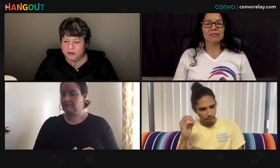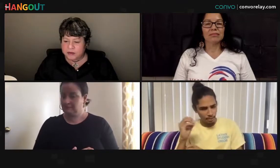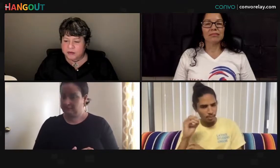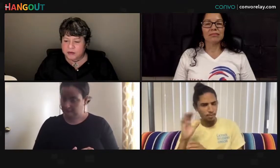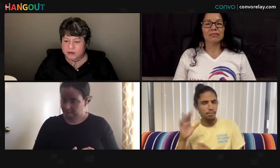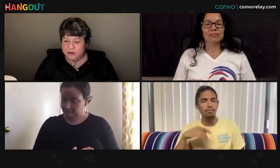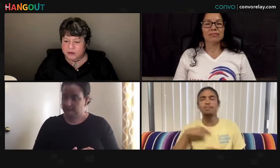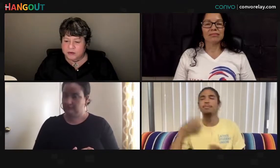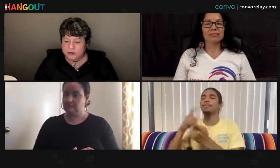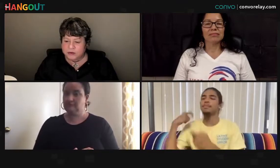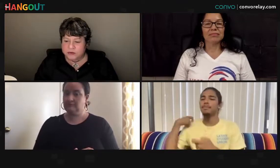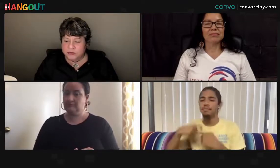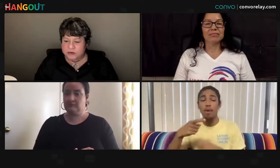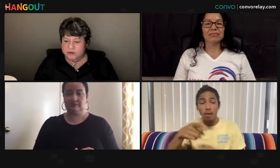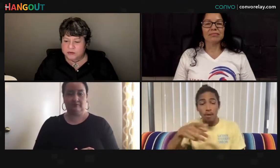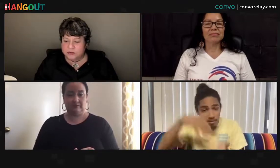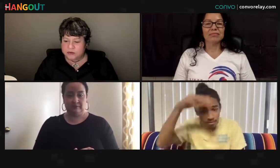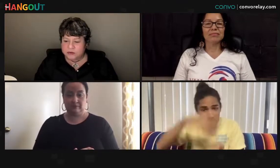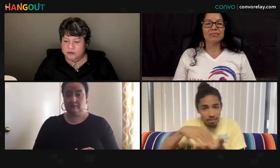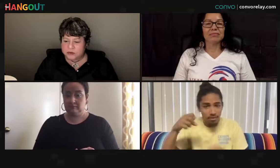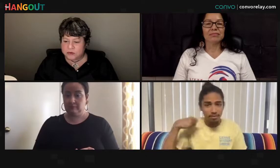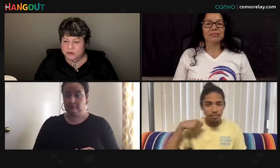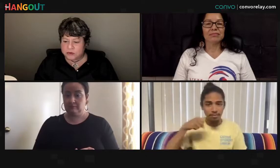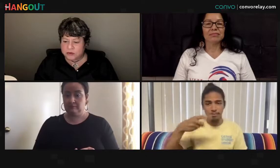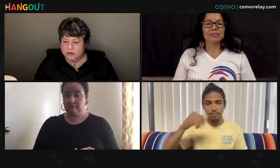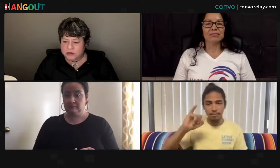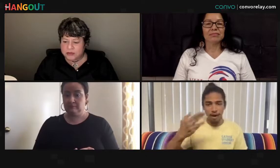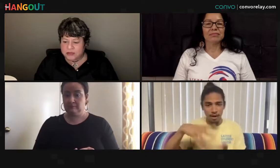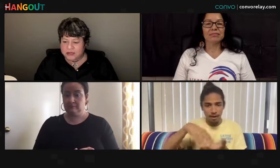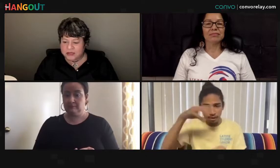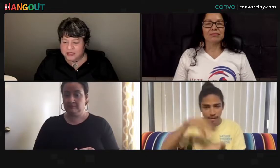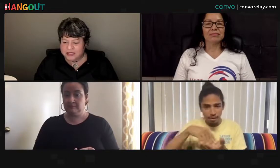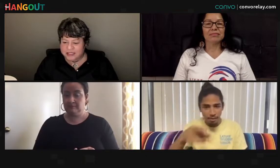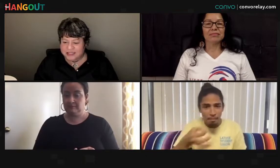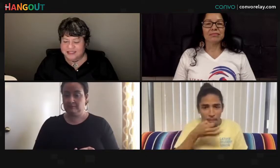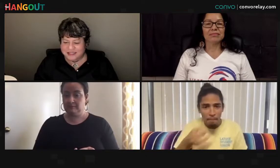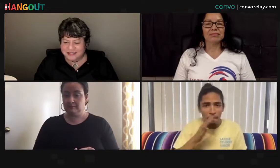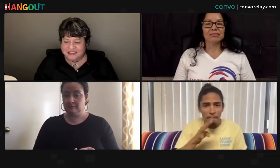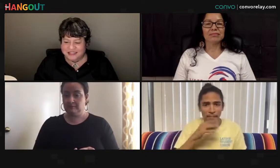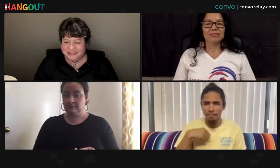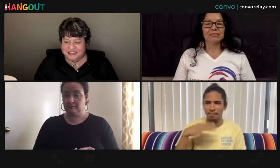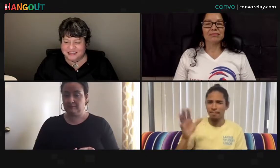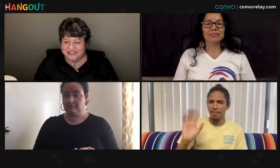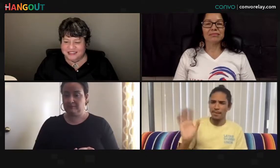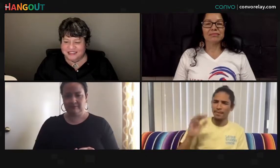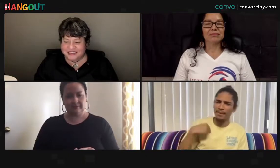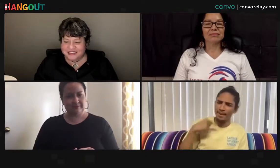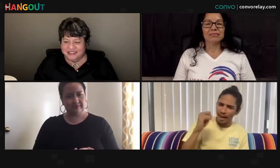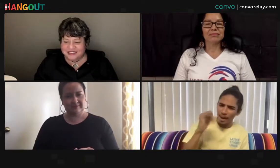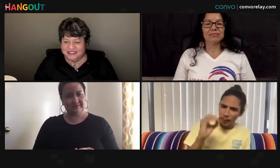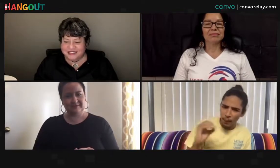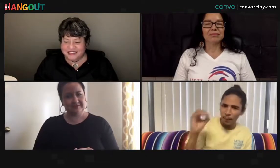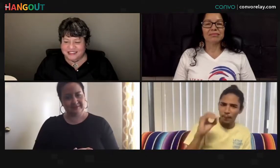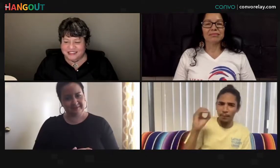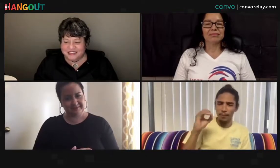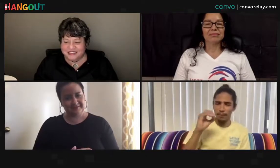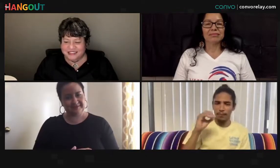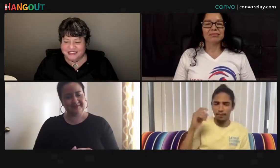Hispanic, and then I say I'm Latino, and then someone else may say, "Oh, are you learning Spanish?" And I say, "No, no, no, no.